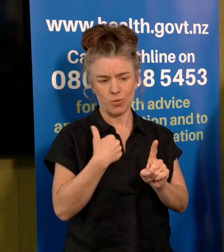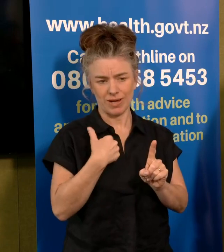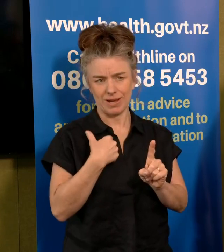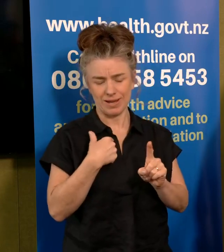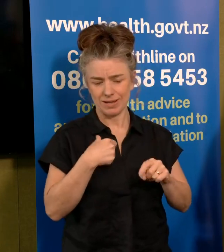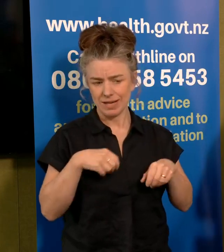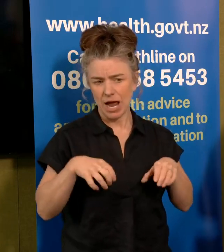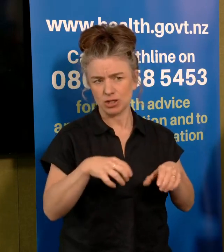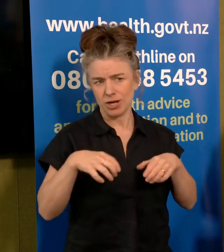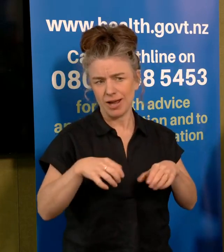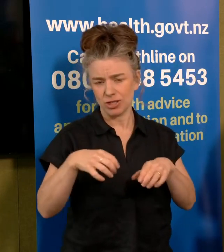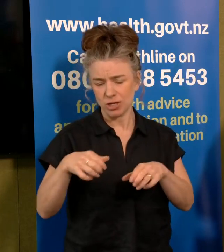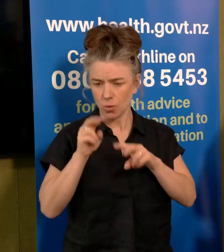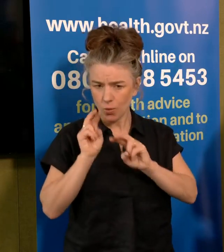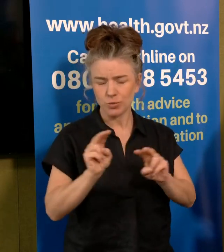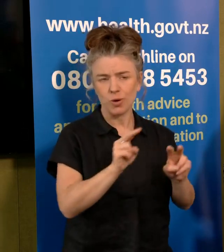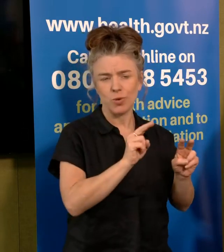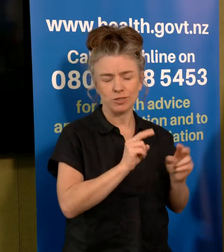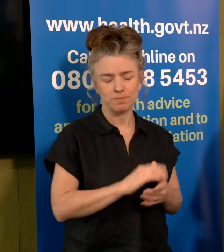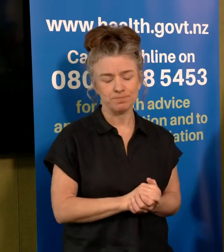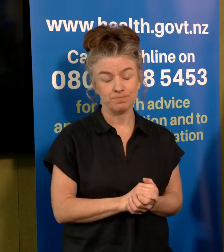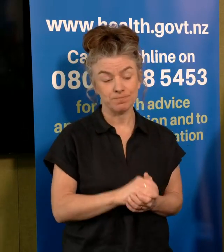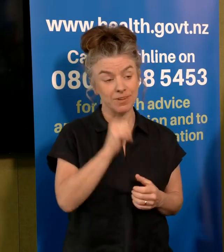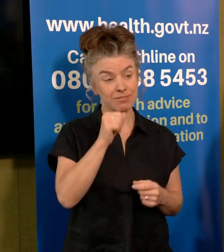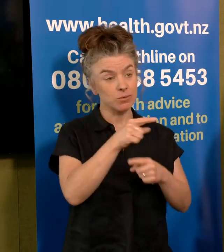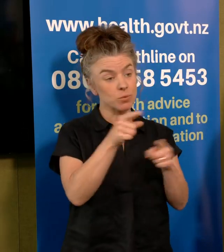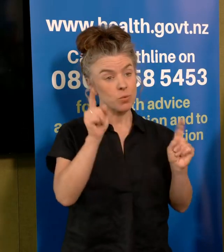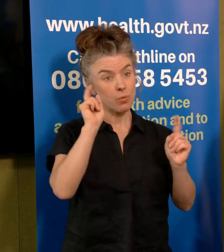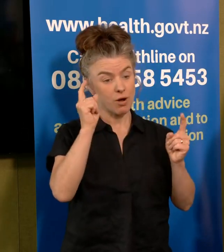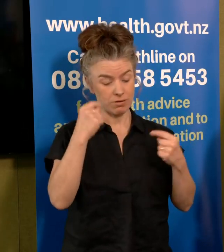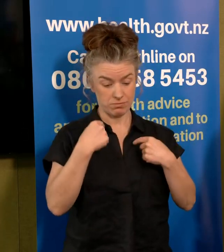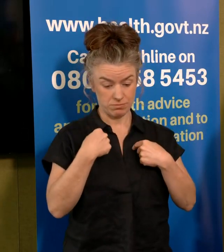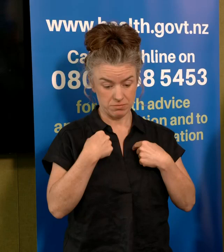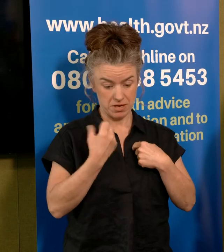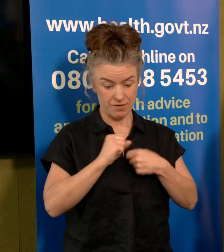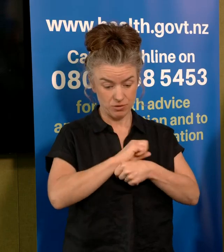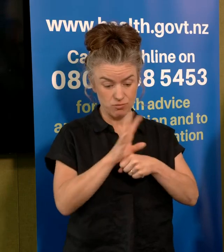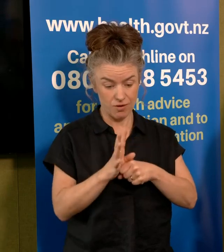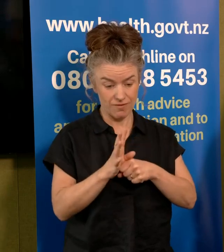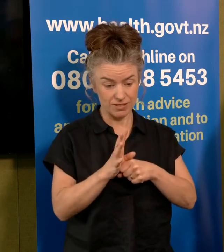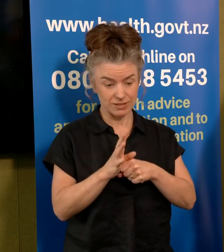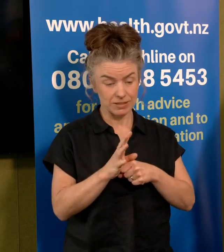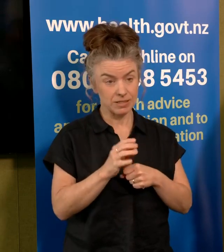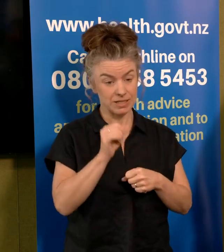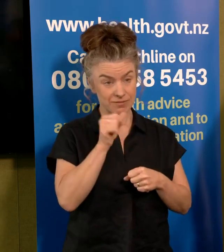One thing to state, I think, that's really important is if you are worried that you have COVID-19,